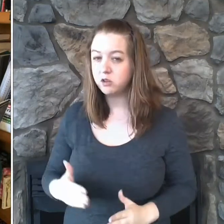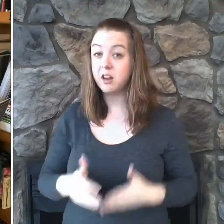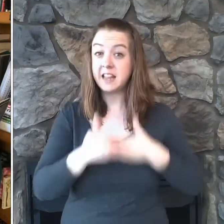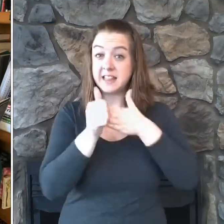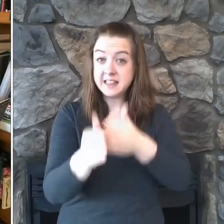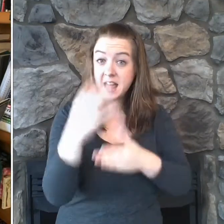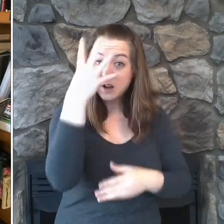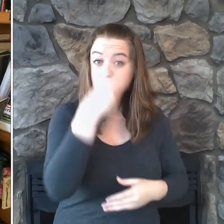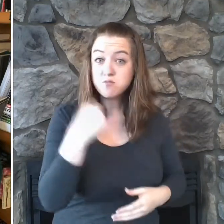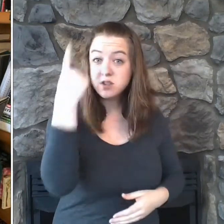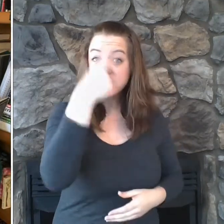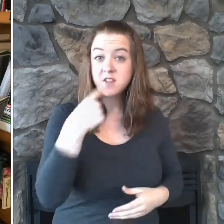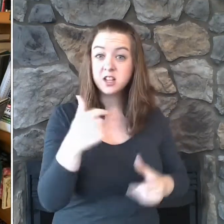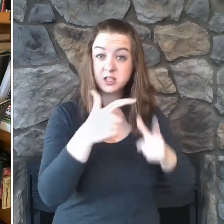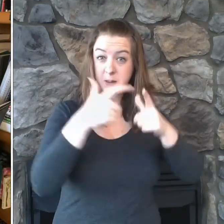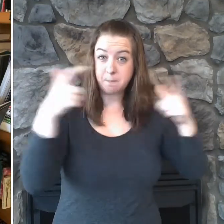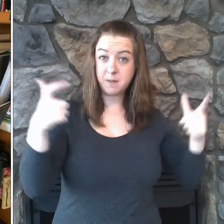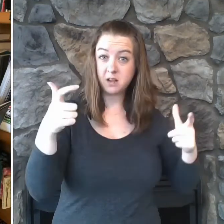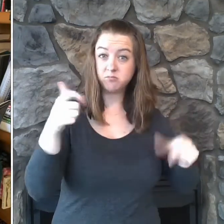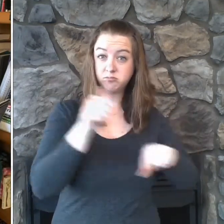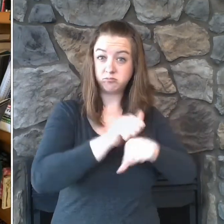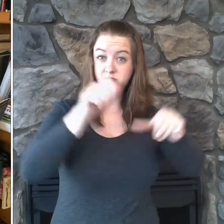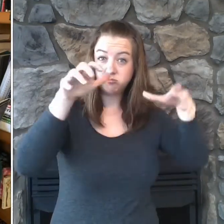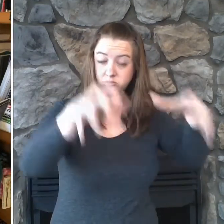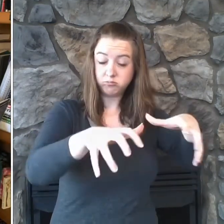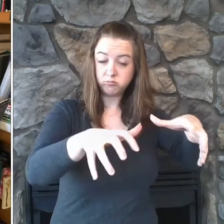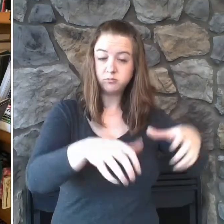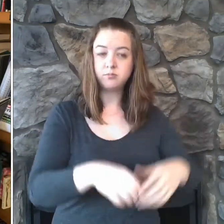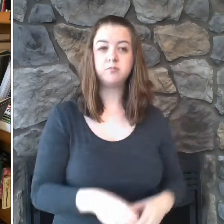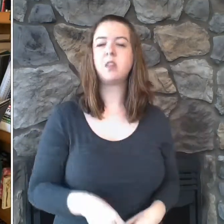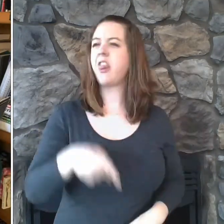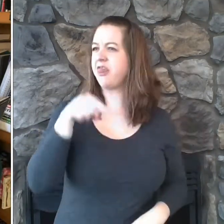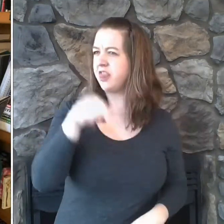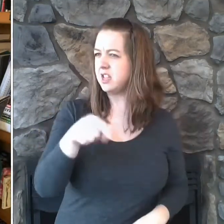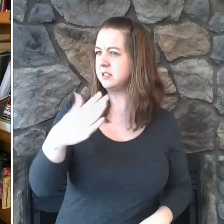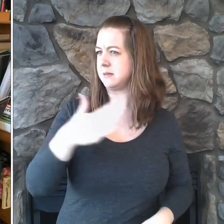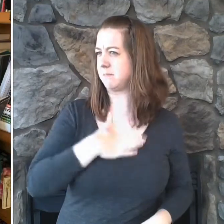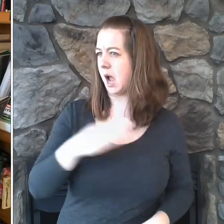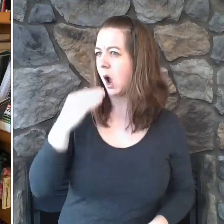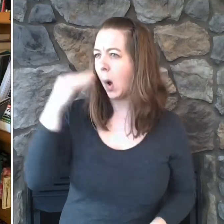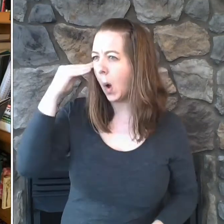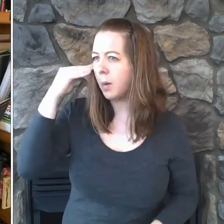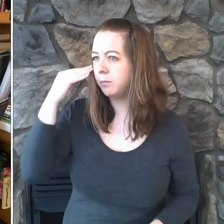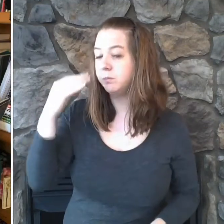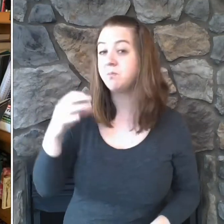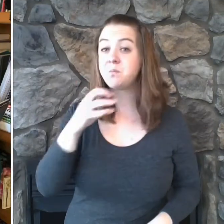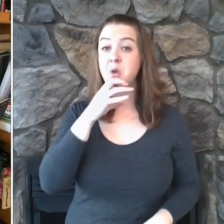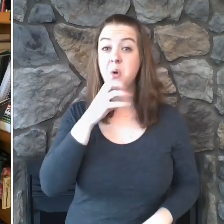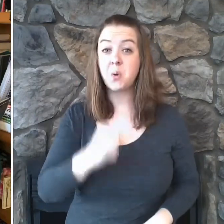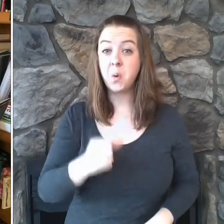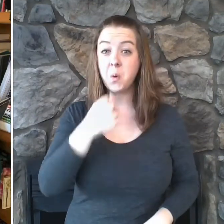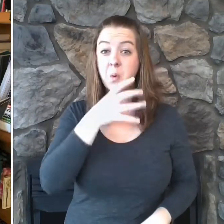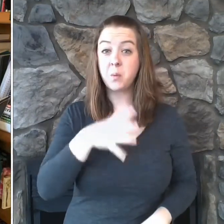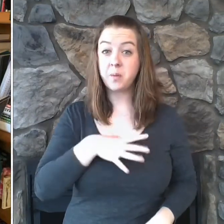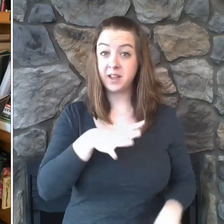stones. "And this is my wigwam." An old woman came out of the stone